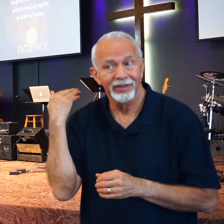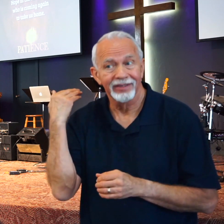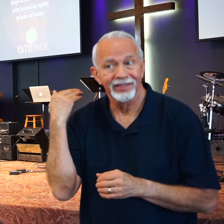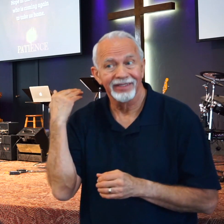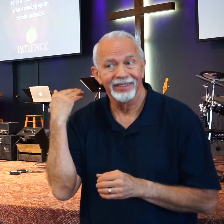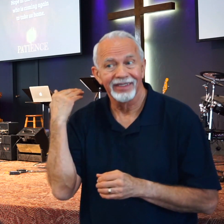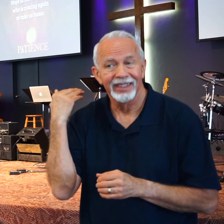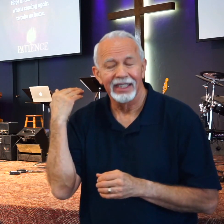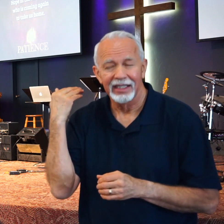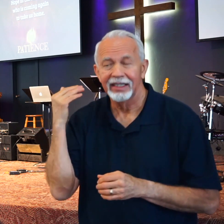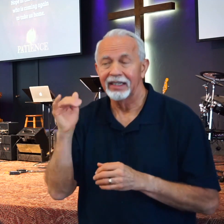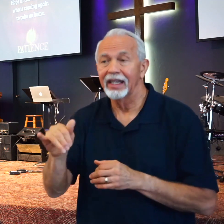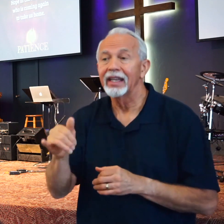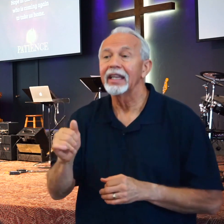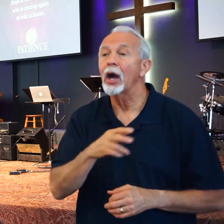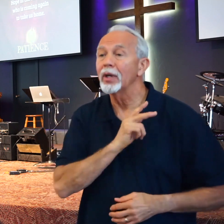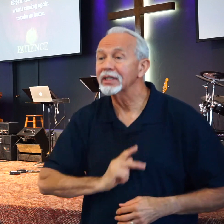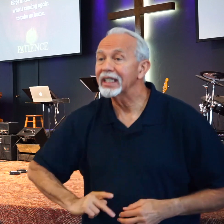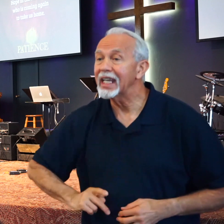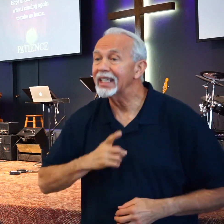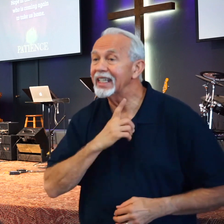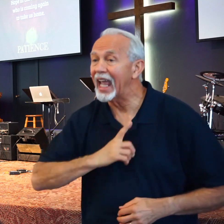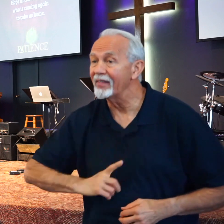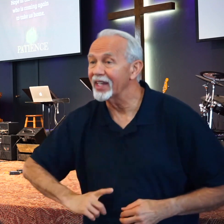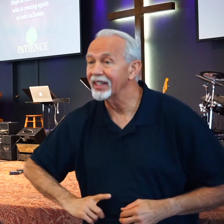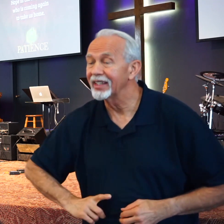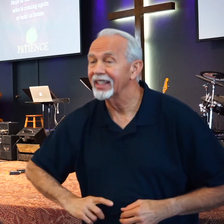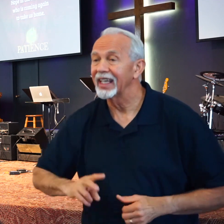That was King David in 2 Samuel.